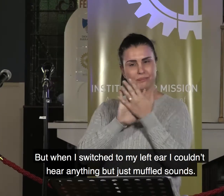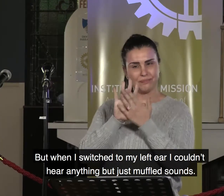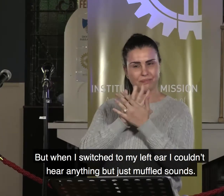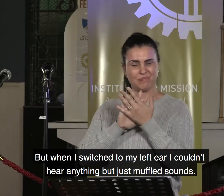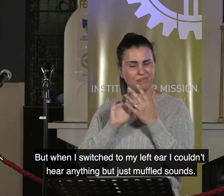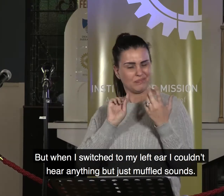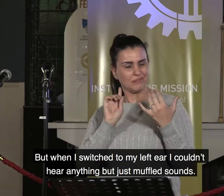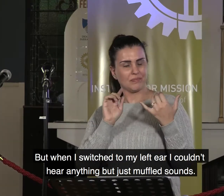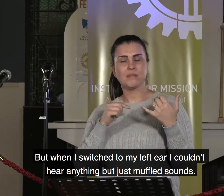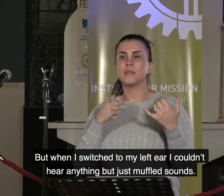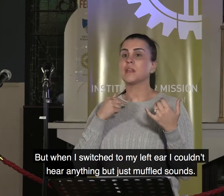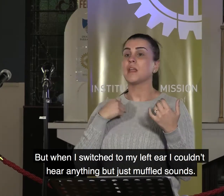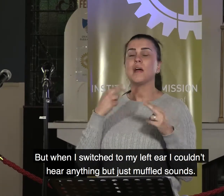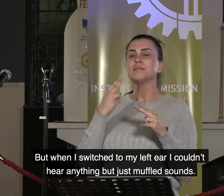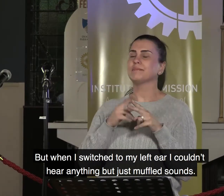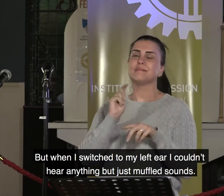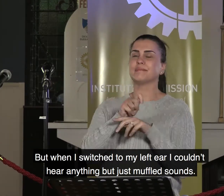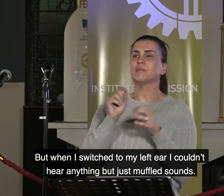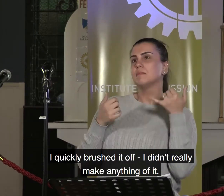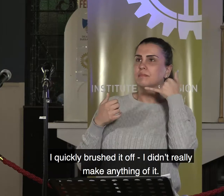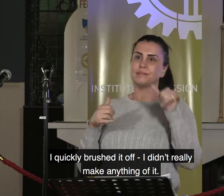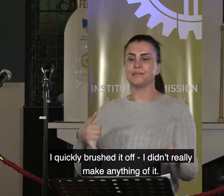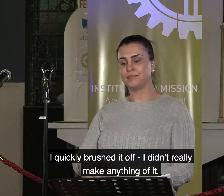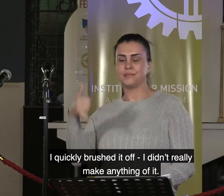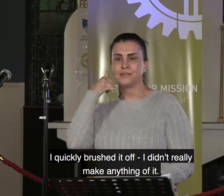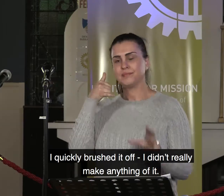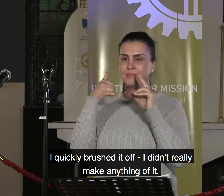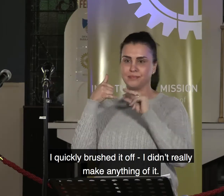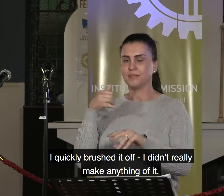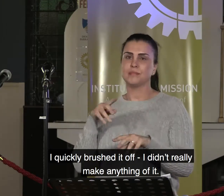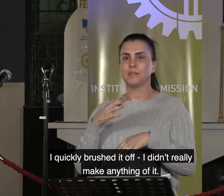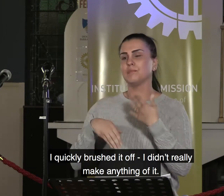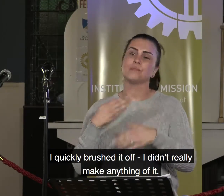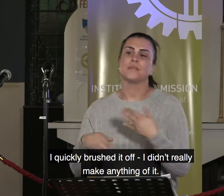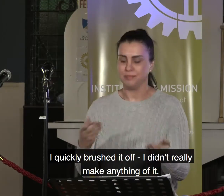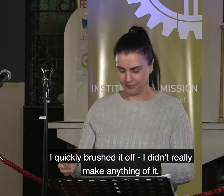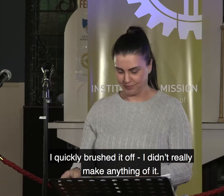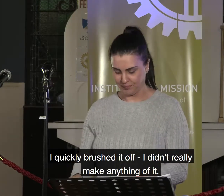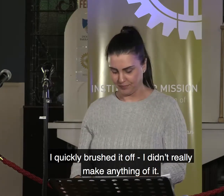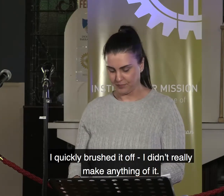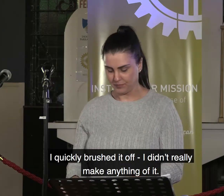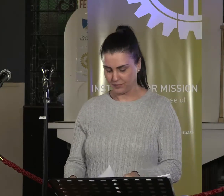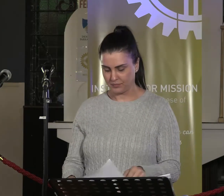muffled sounds. I quickly brushed it off. I didn't really make anything of it.